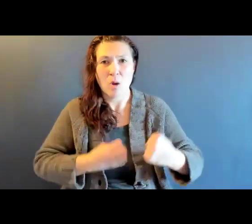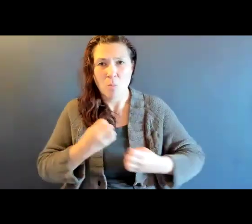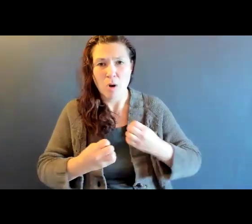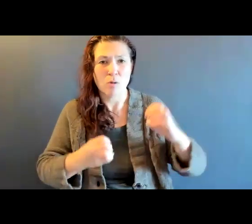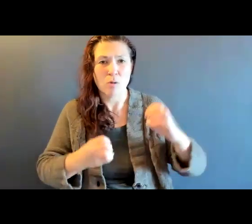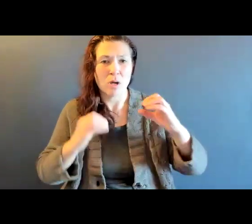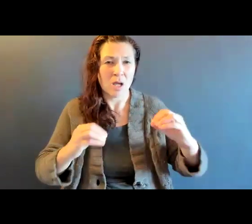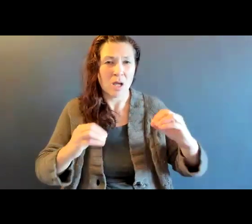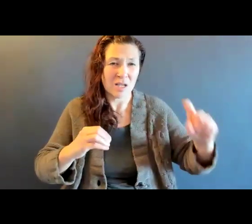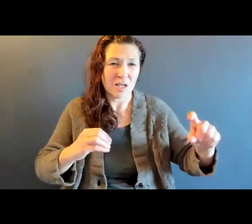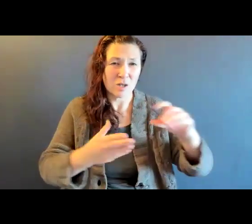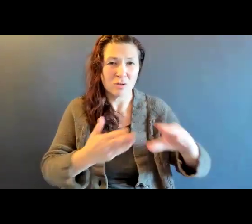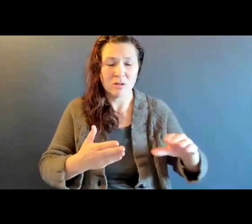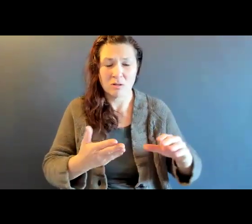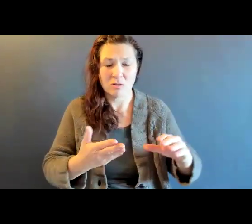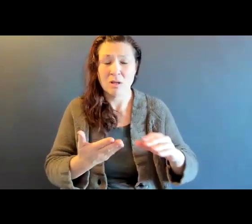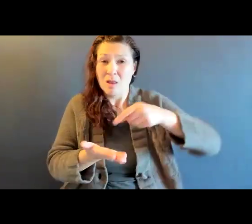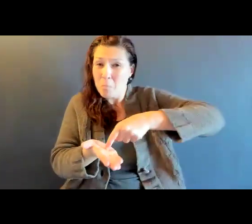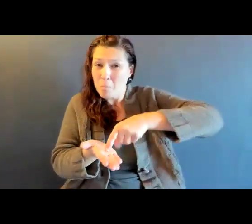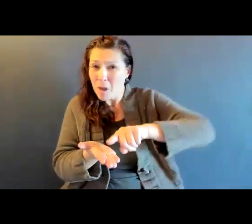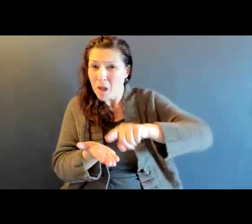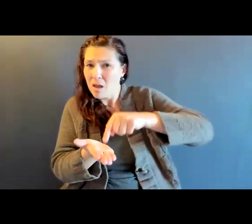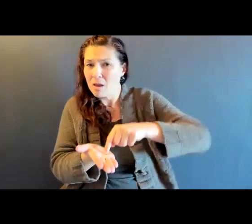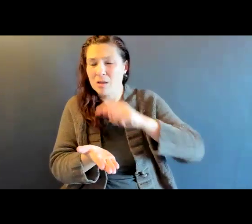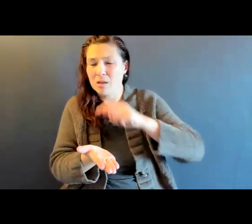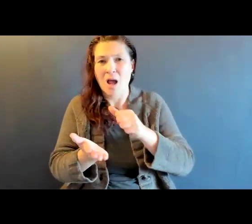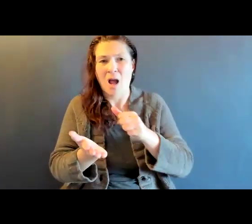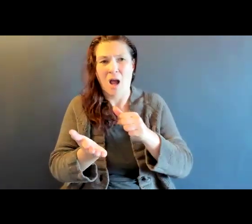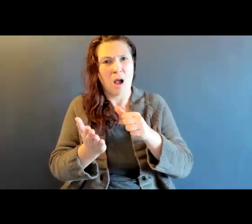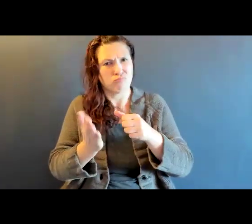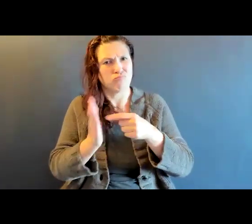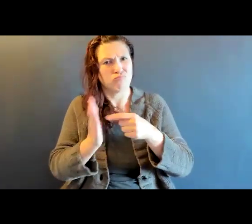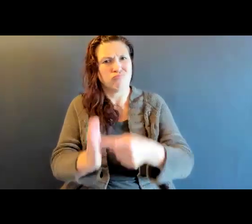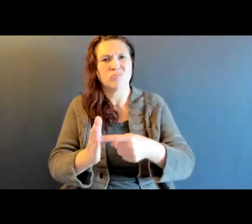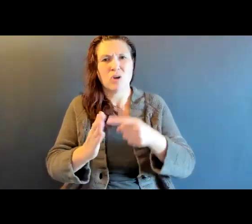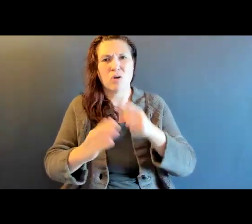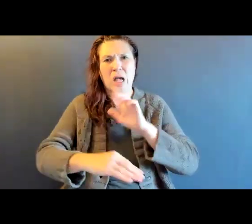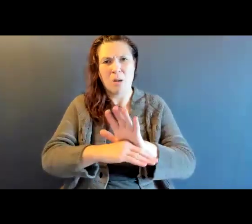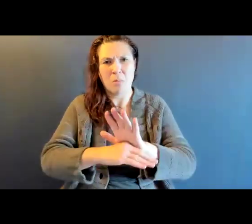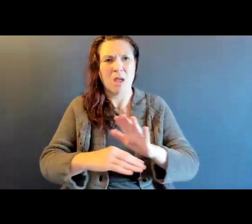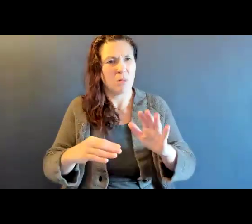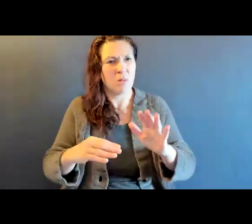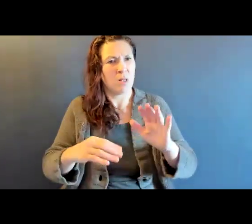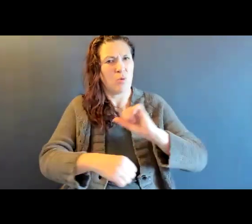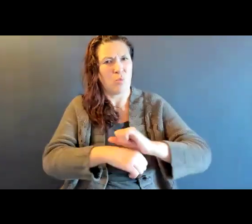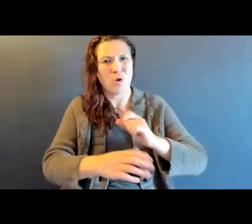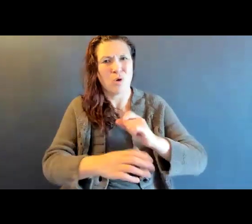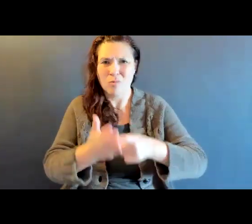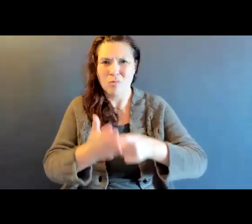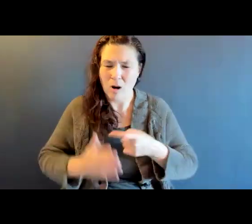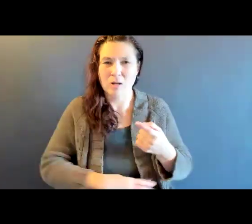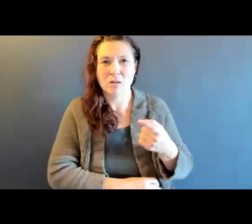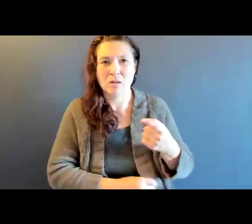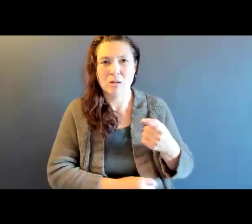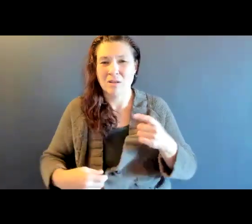students, our salaries do not reflect the level of commitment and work that this job requires. This low salary